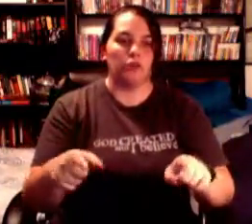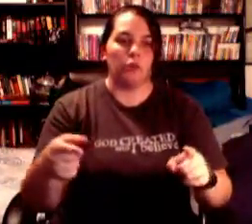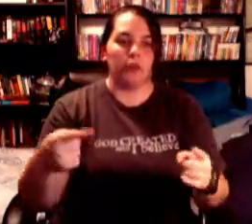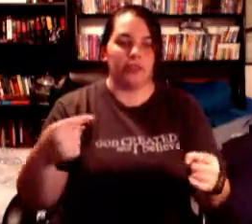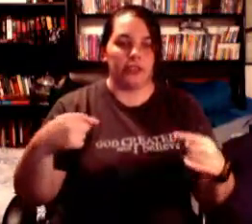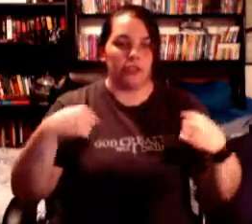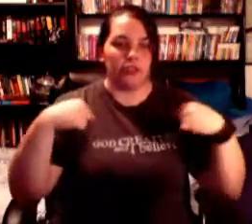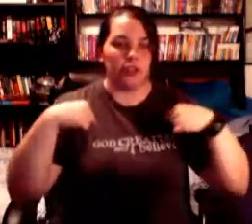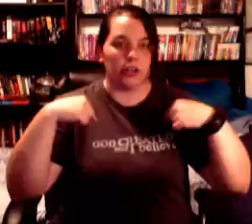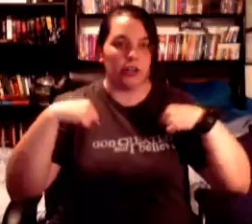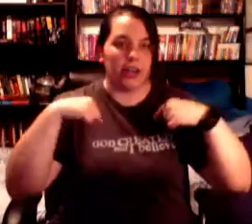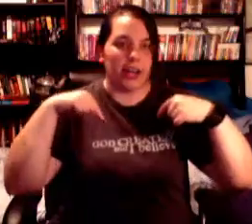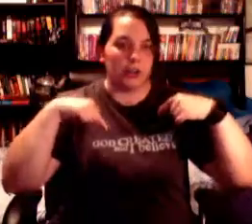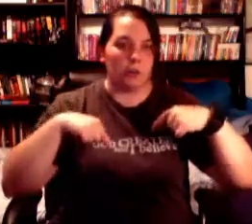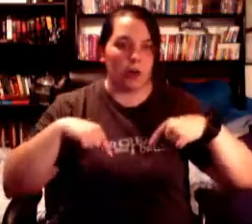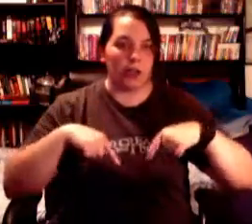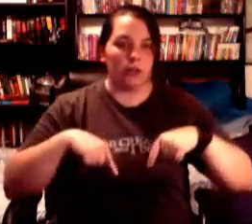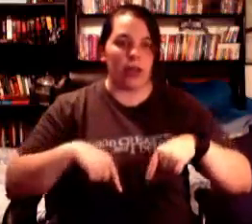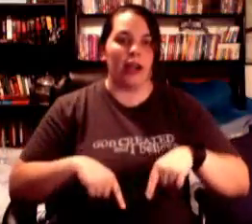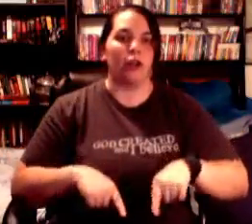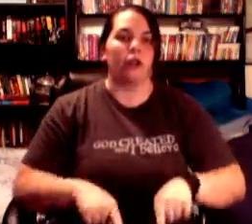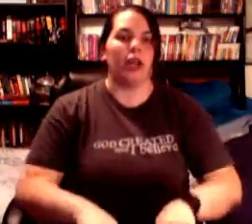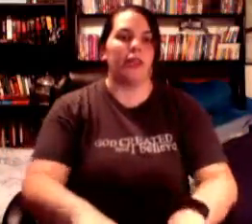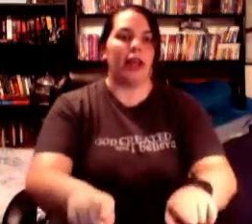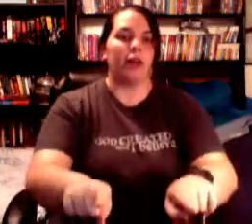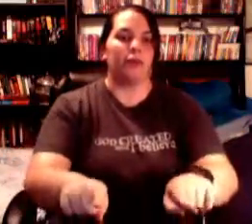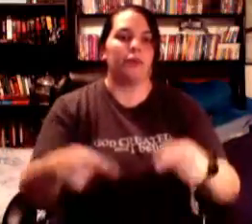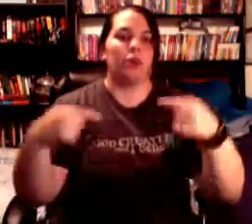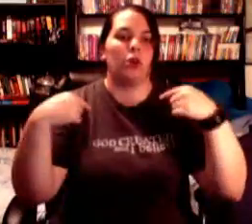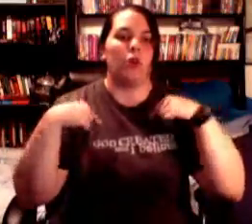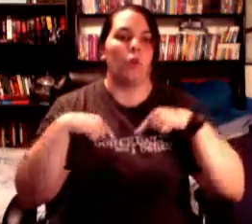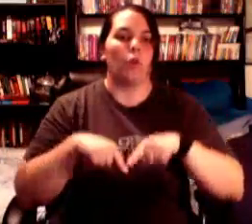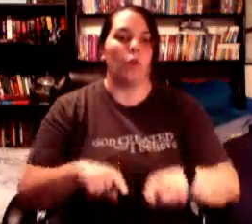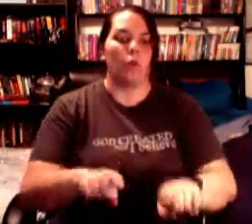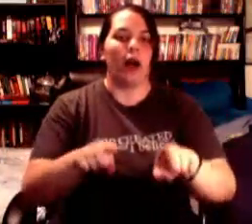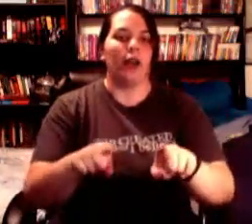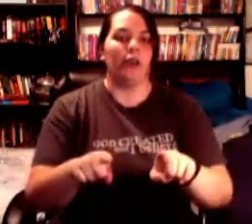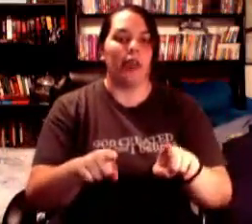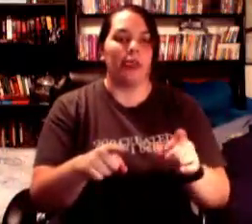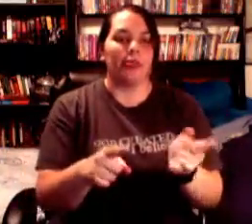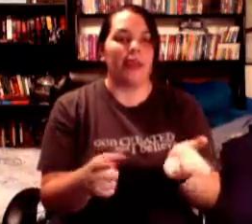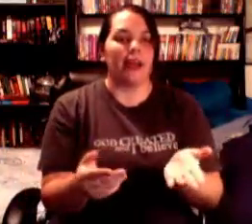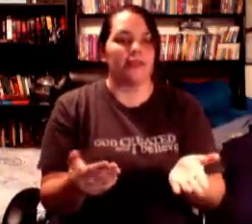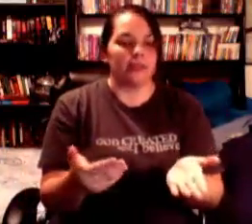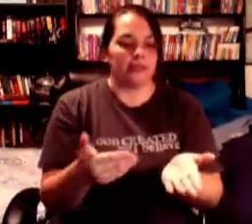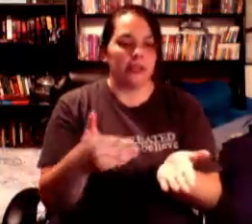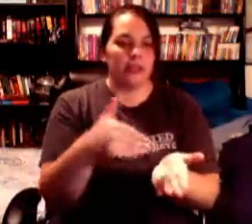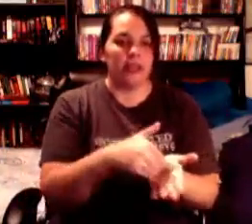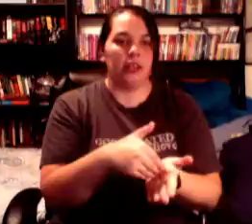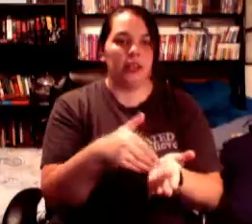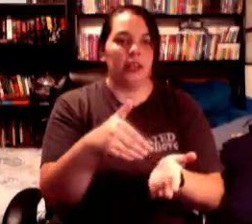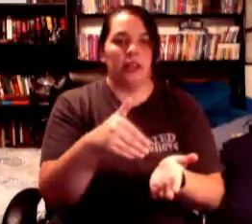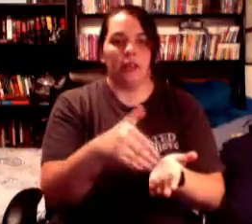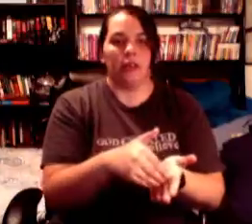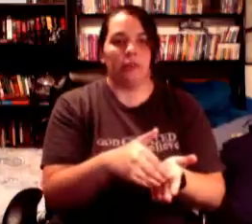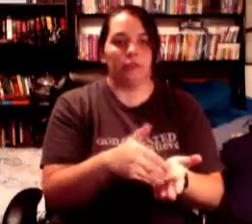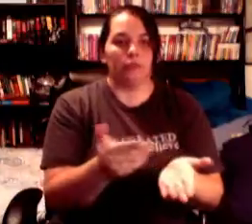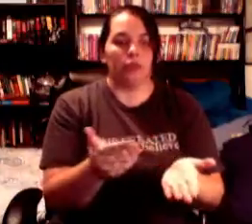So it's, you're going to start kind of at your body, go down and then out. While thousands.